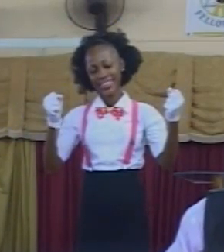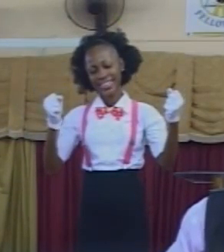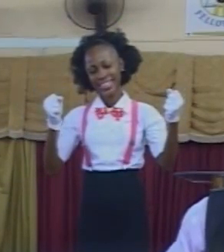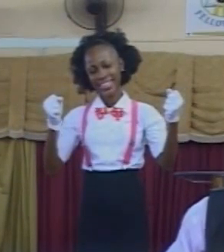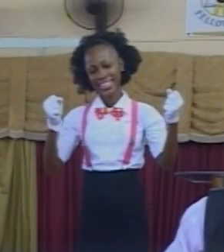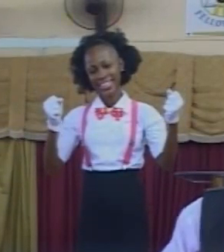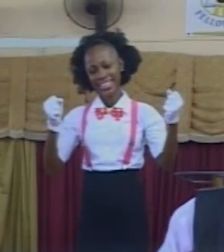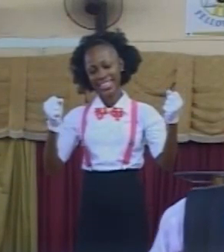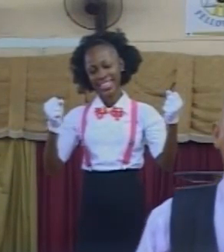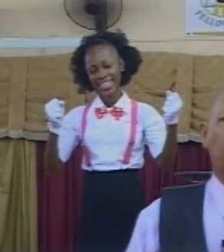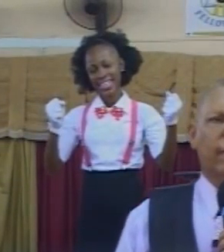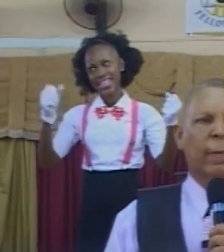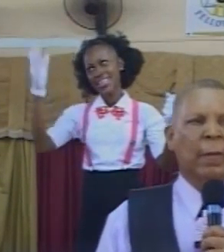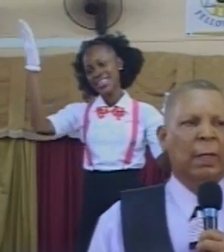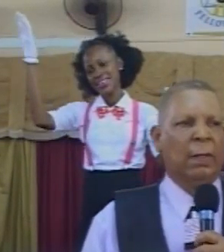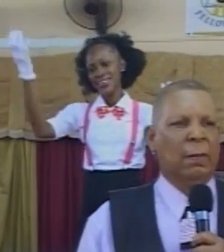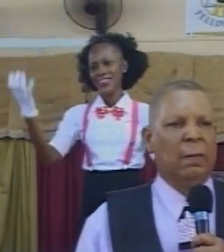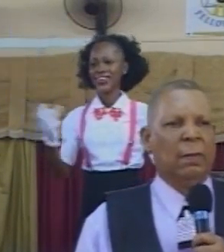He wants you to know.